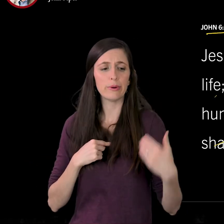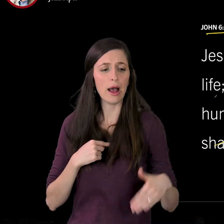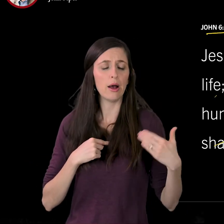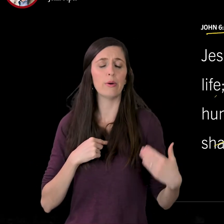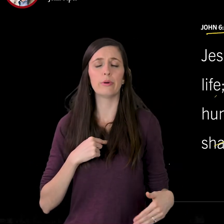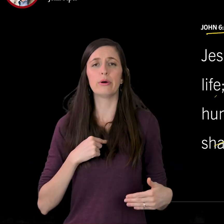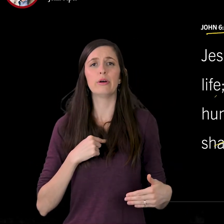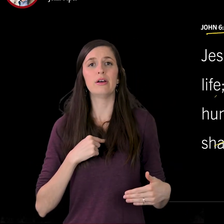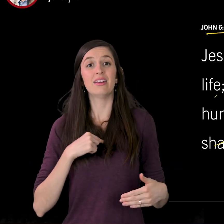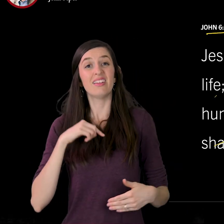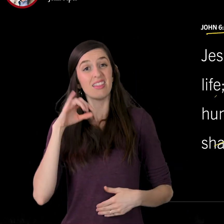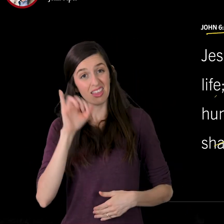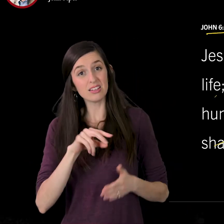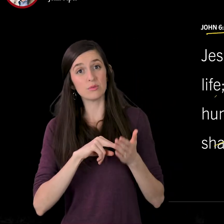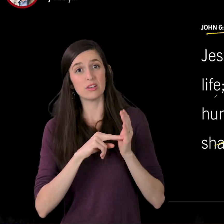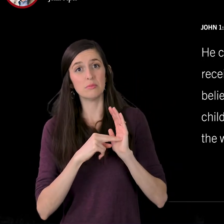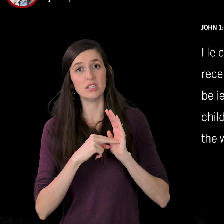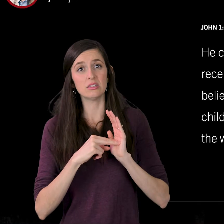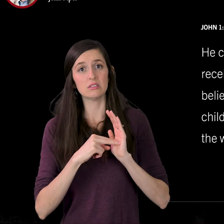us in him